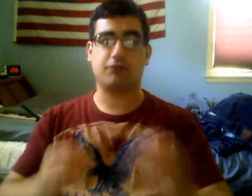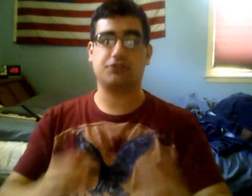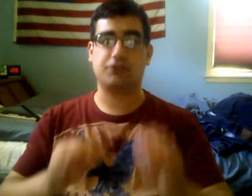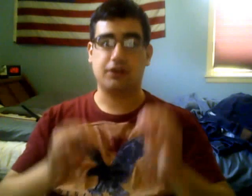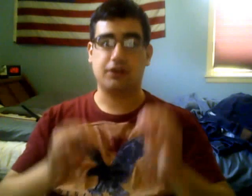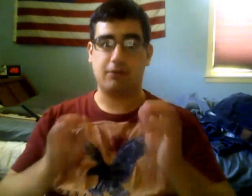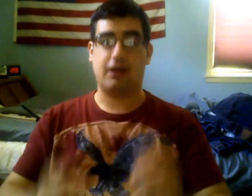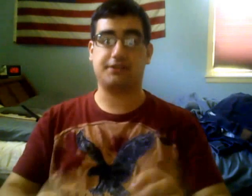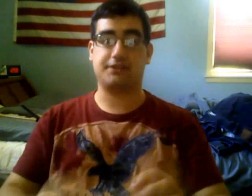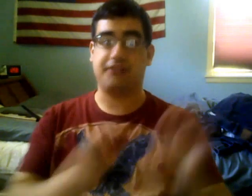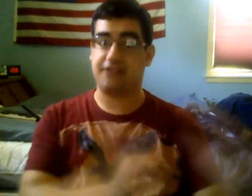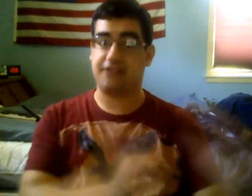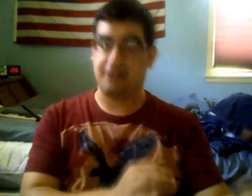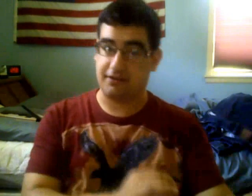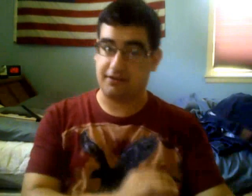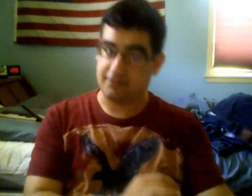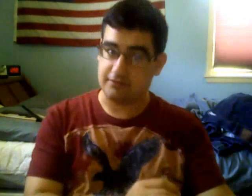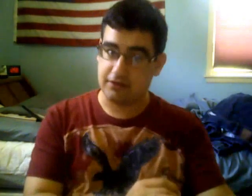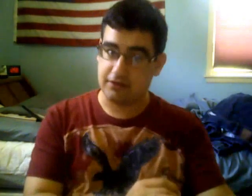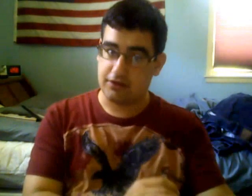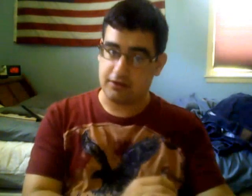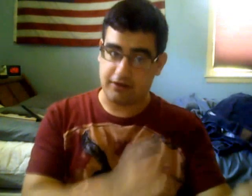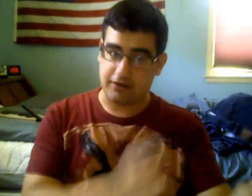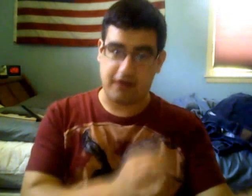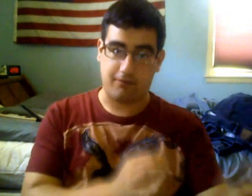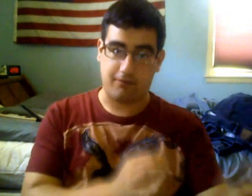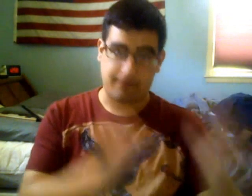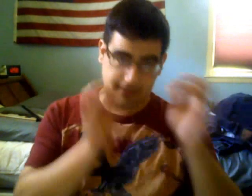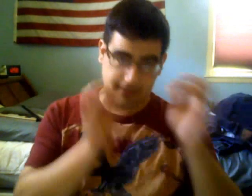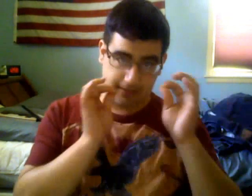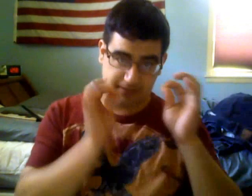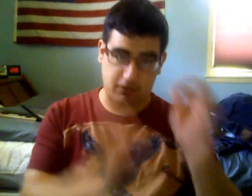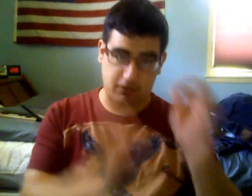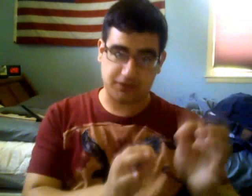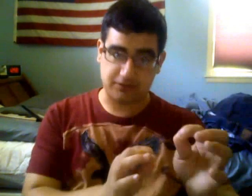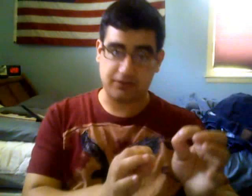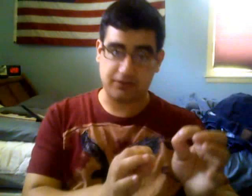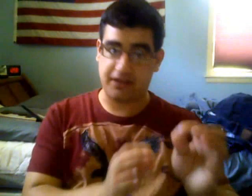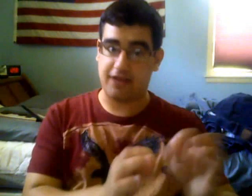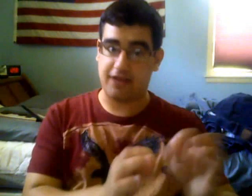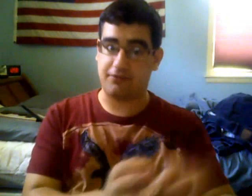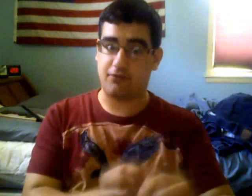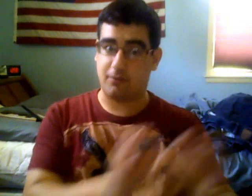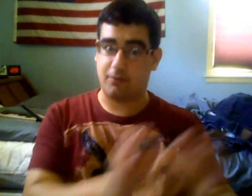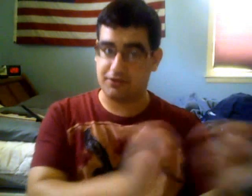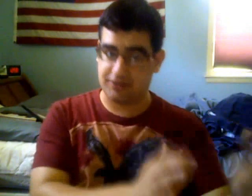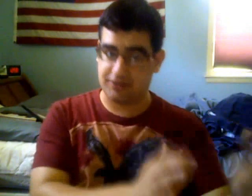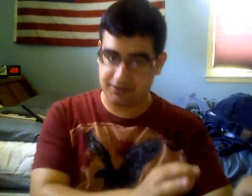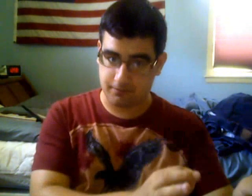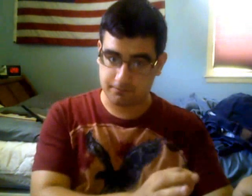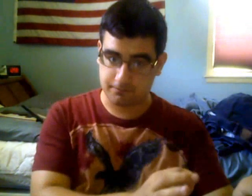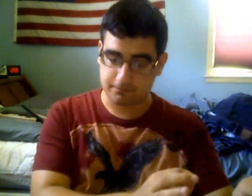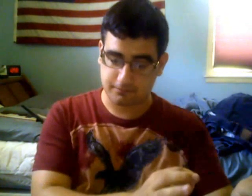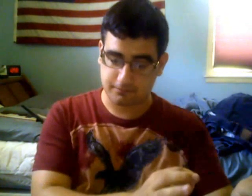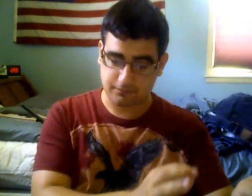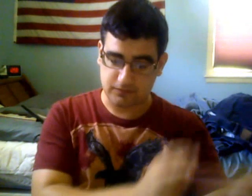Richard Milhous Nixon. Now, this pardon that he gave to the former President Nixon